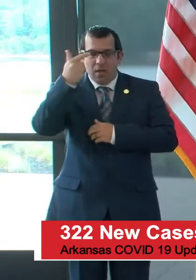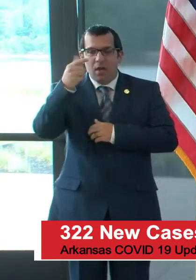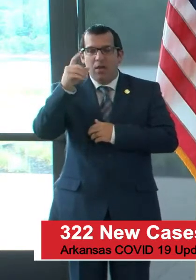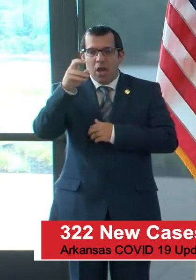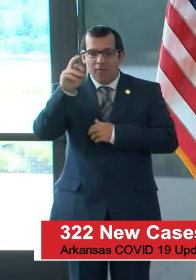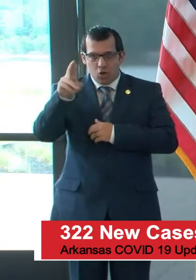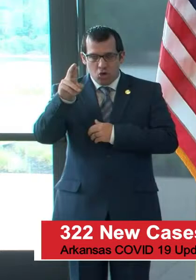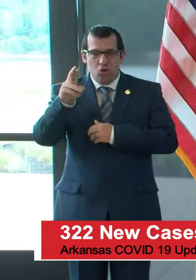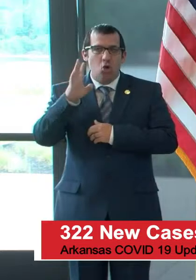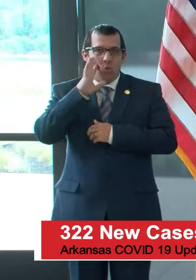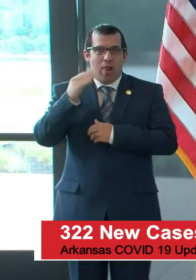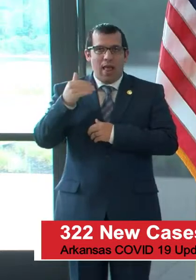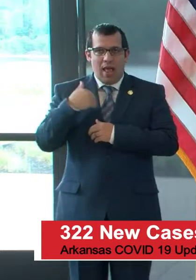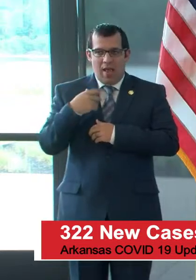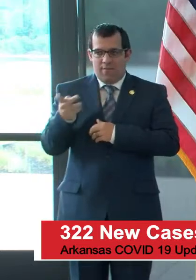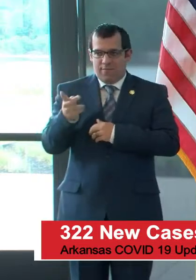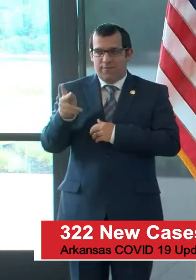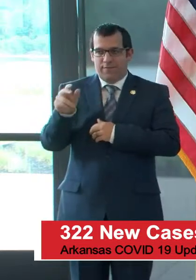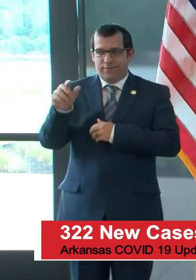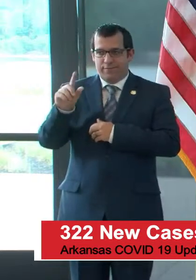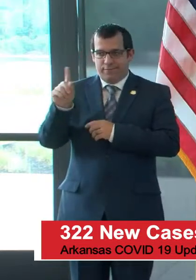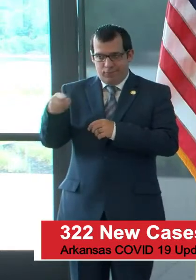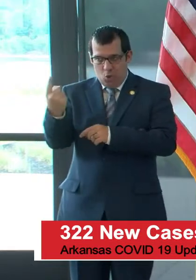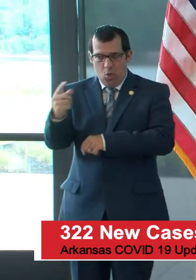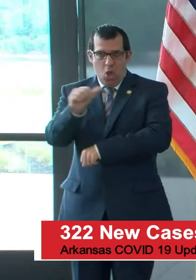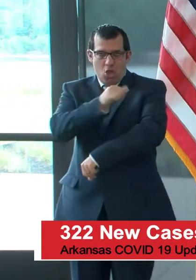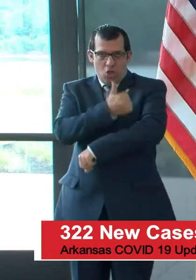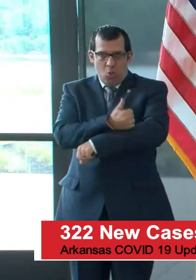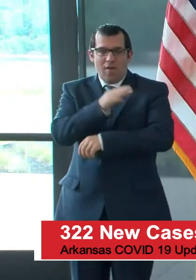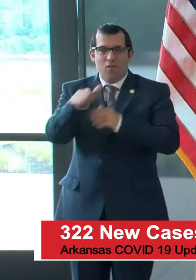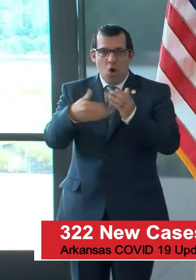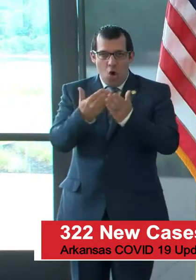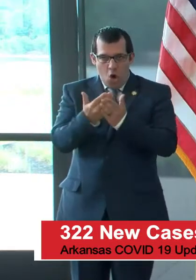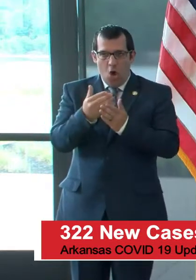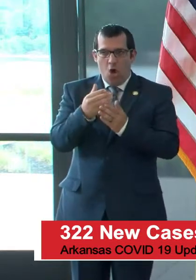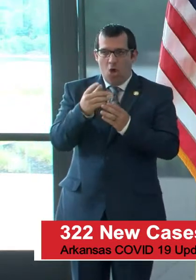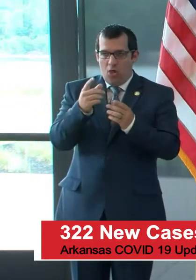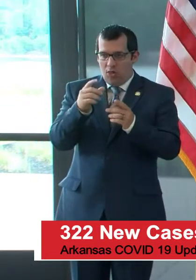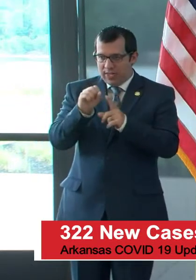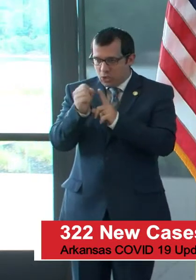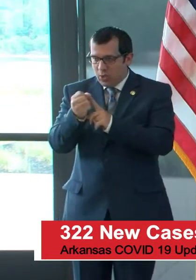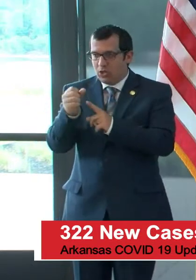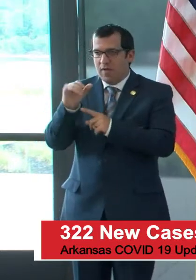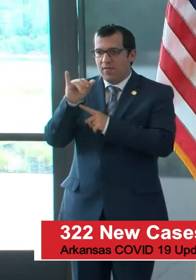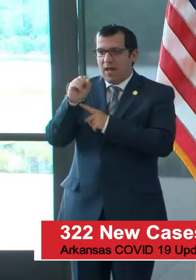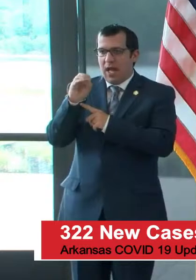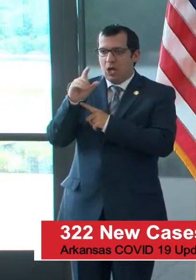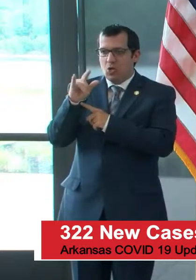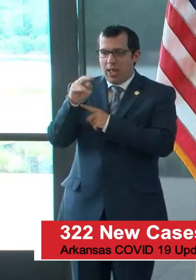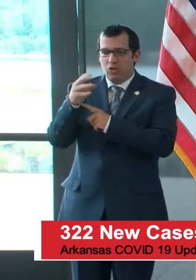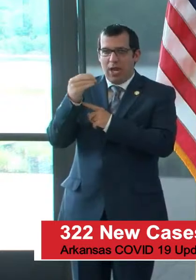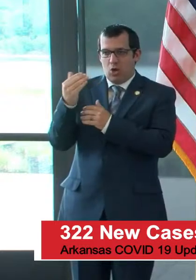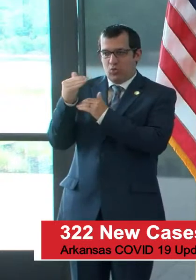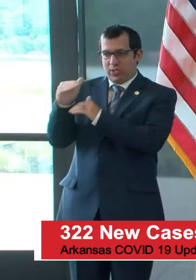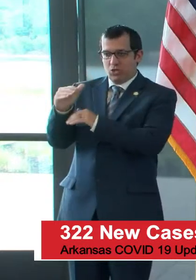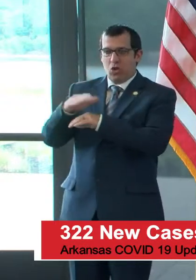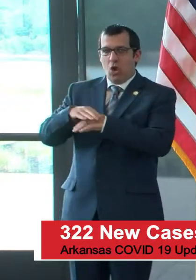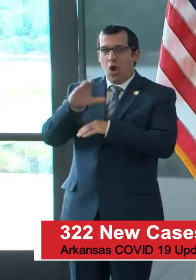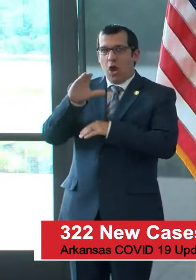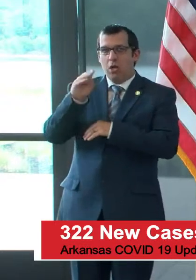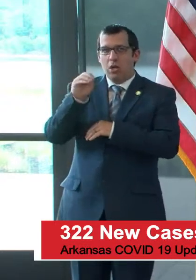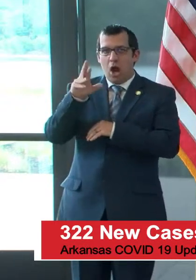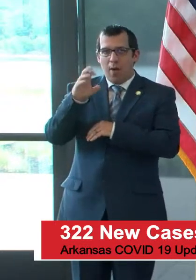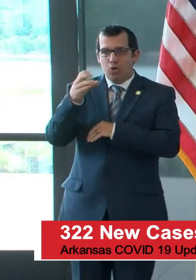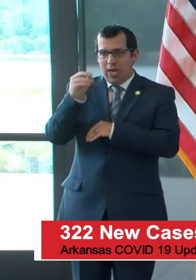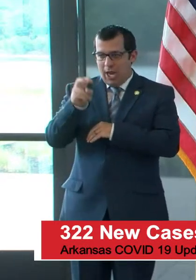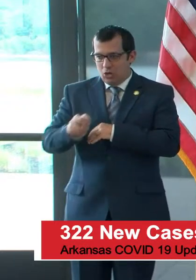governor, shall have sole authority over all instances of quarantine, isolation, and restrictions on commerce and